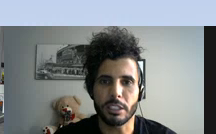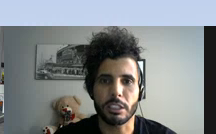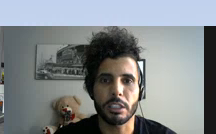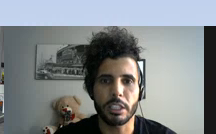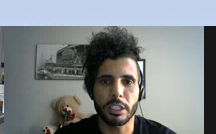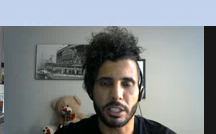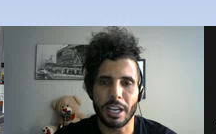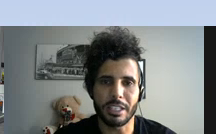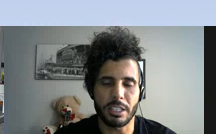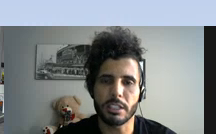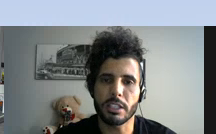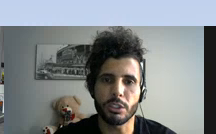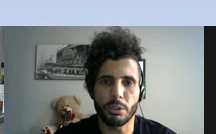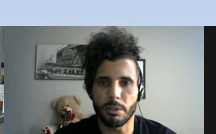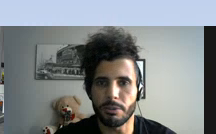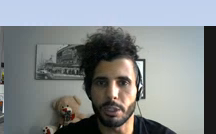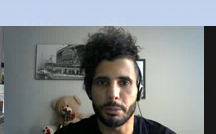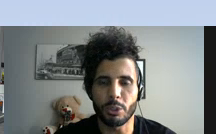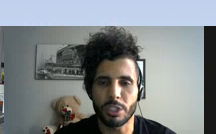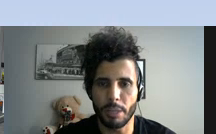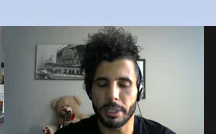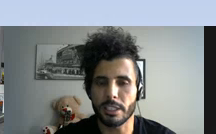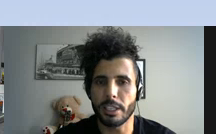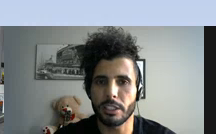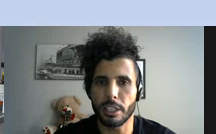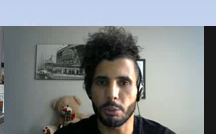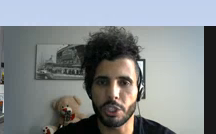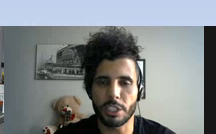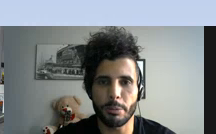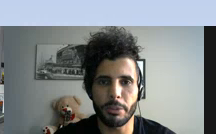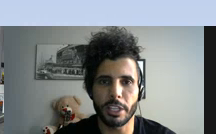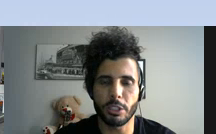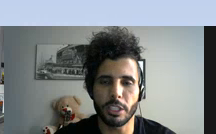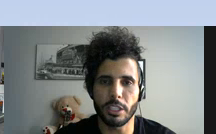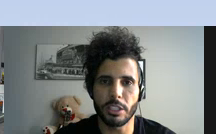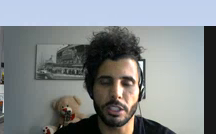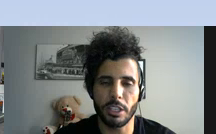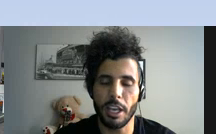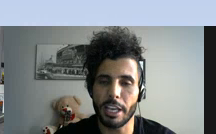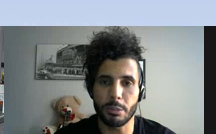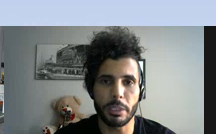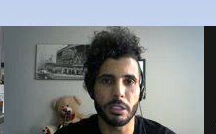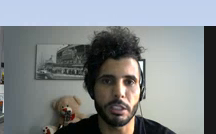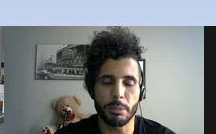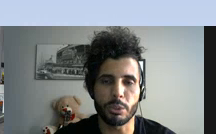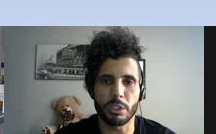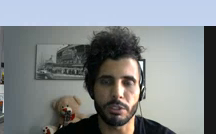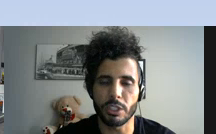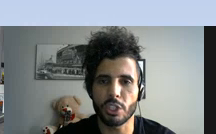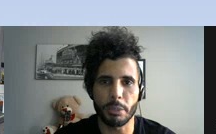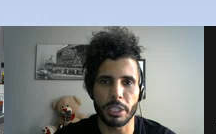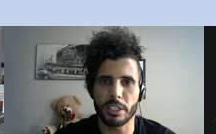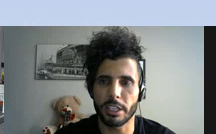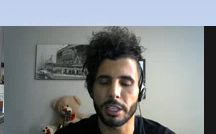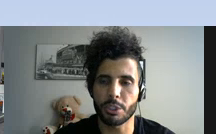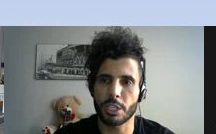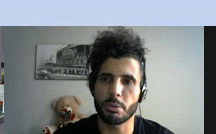it cliticizes into the verb to some extent, which is something that has been observed in so many sign languages as